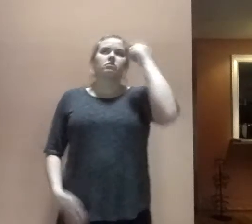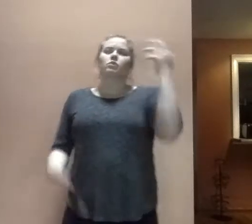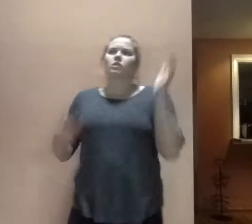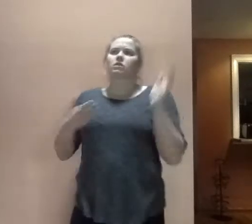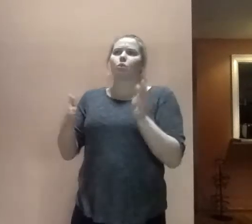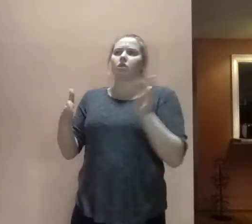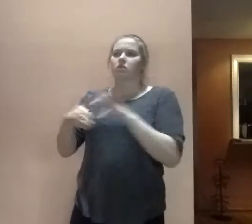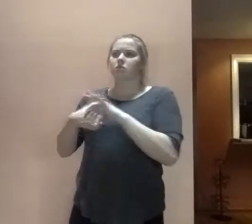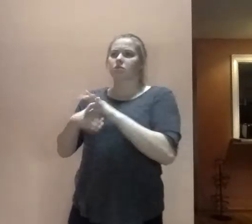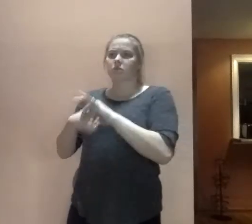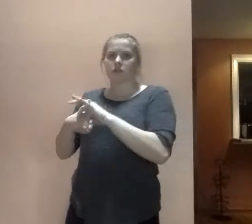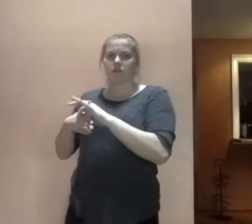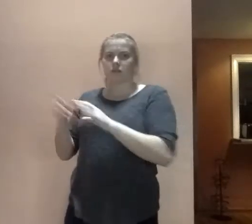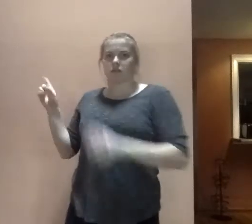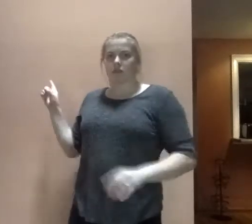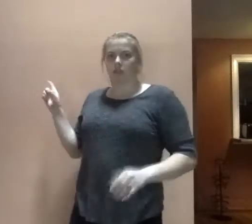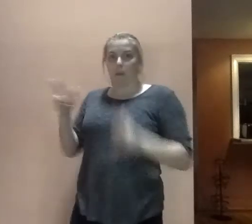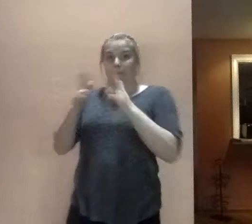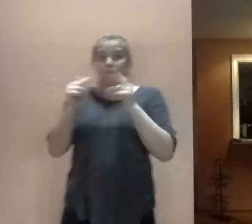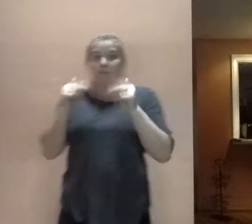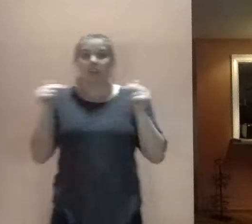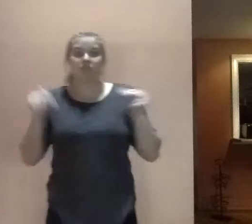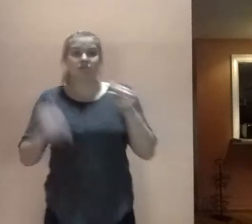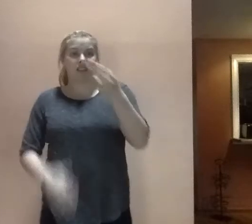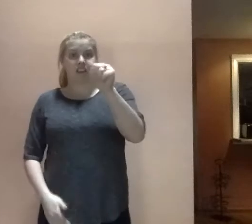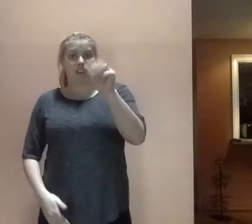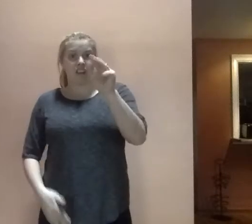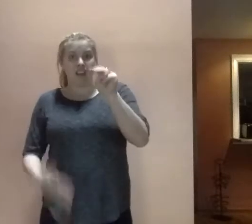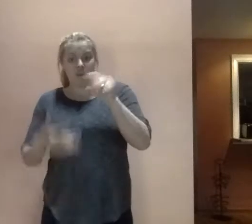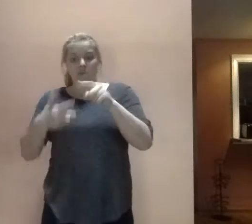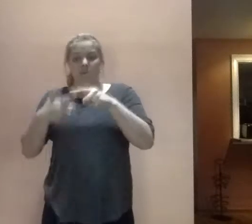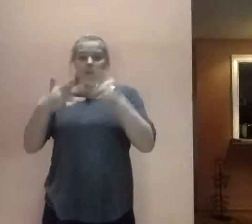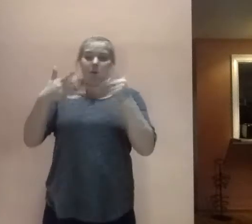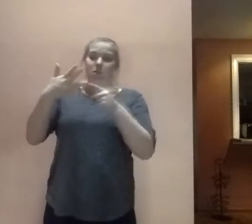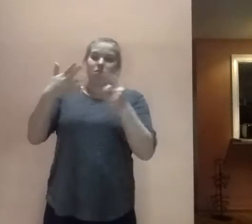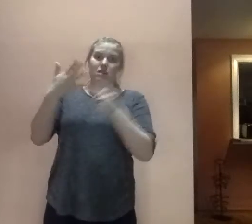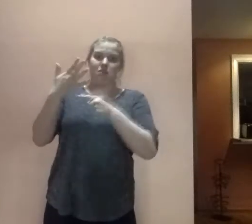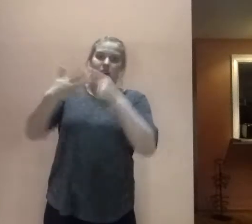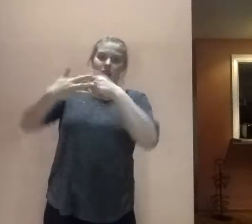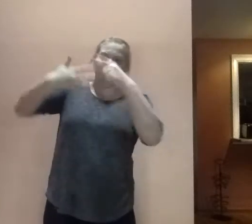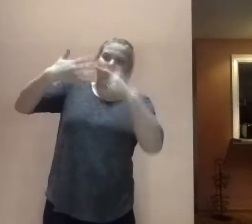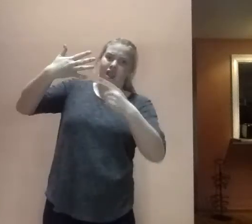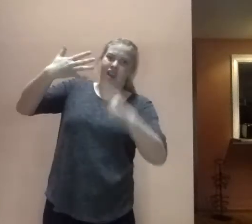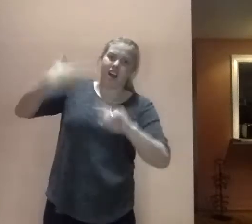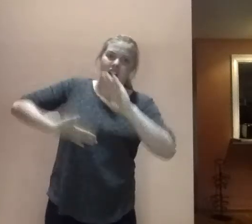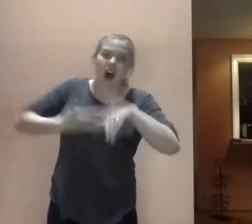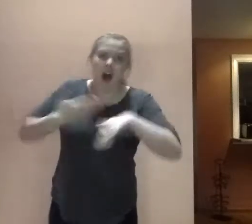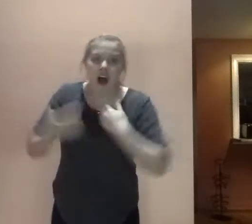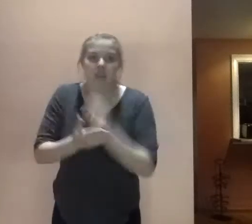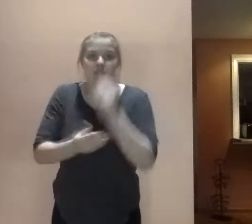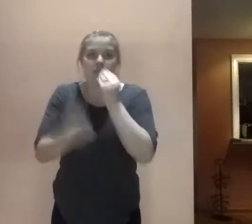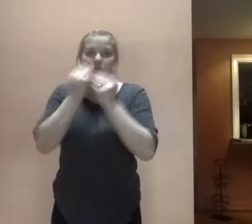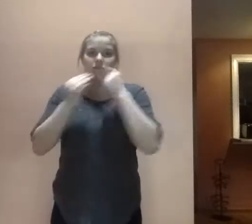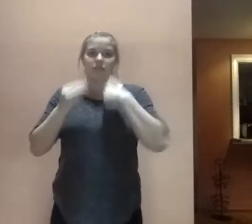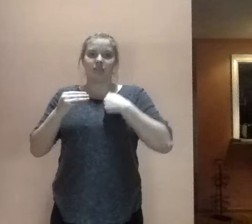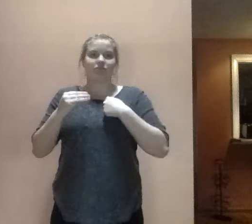dogs, bacon, sausage, salami, ham, pepperoni, cold cuts, and deli slices. Basically everything I grew up eating. The World Health